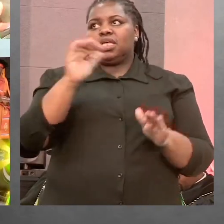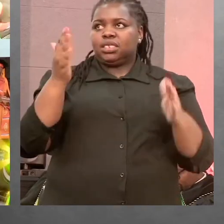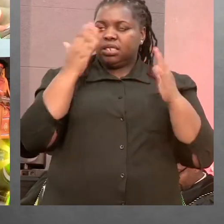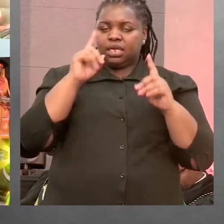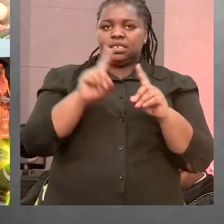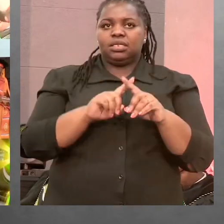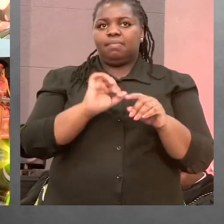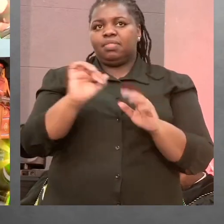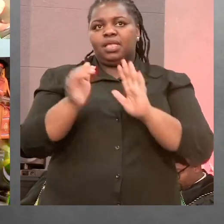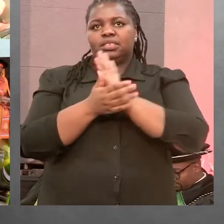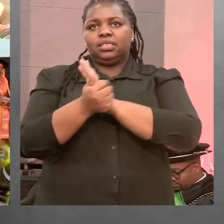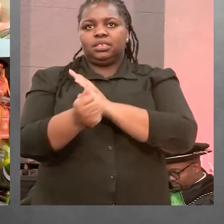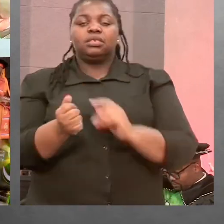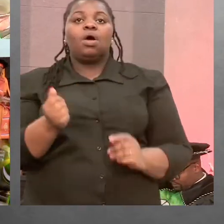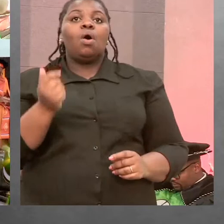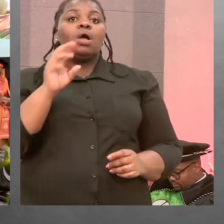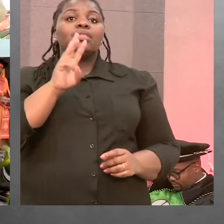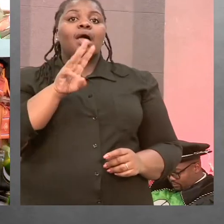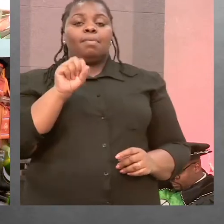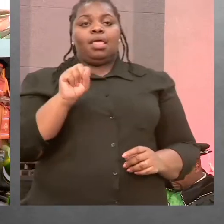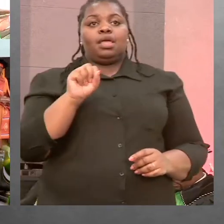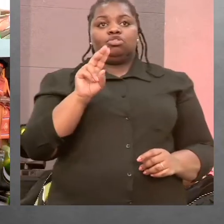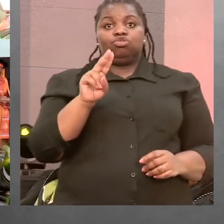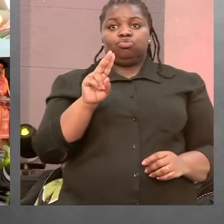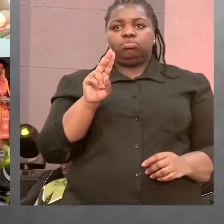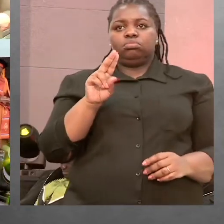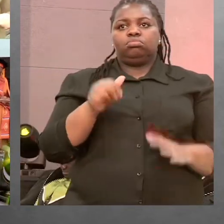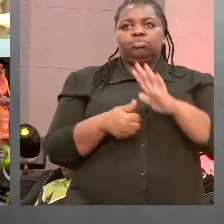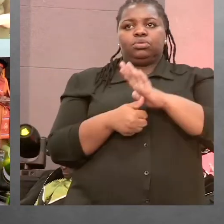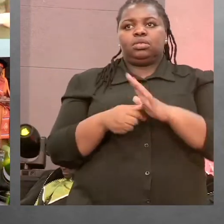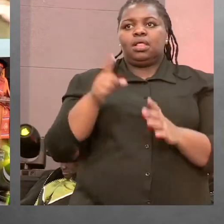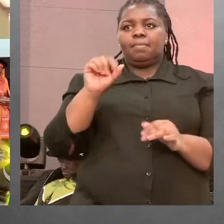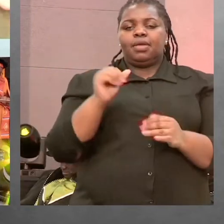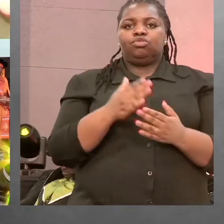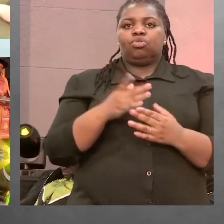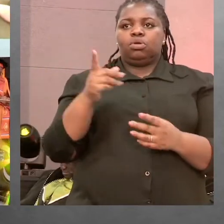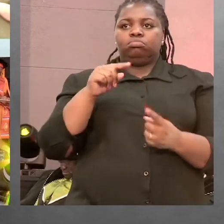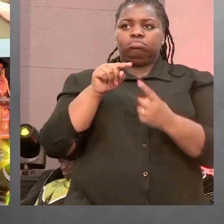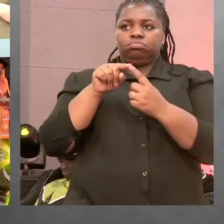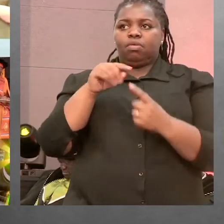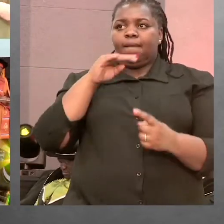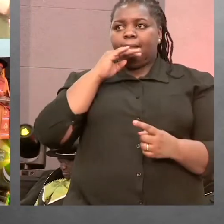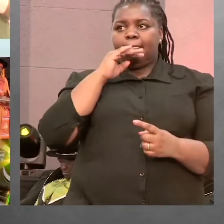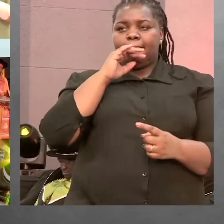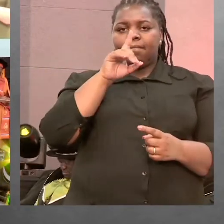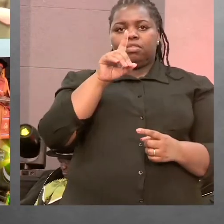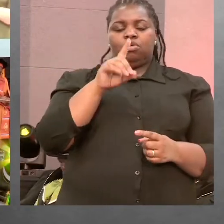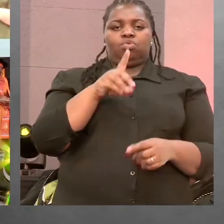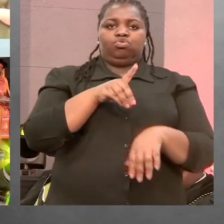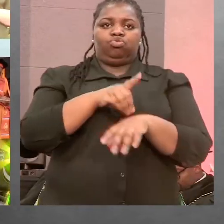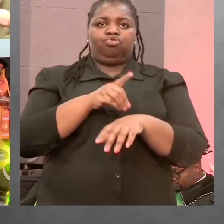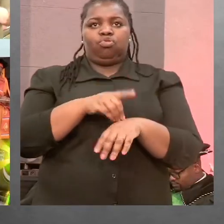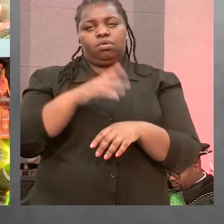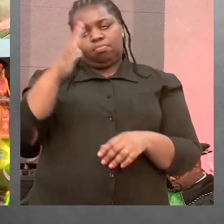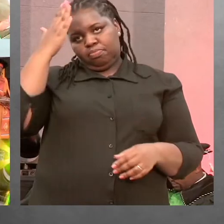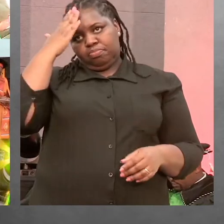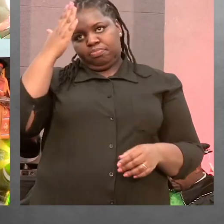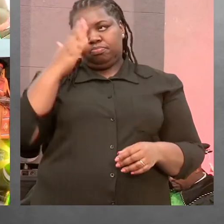skills. Walter Sisulu in particular has to attend to its doctoral degree